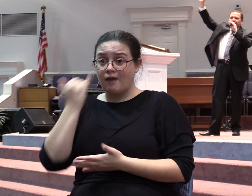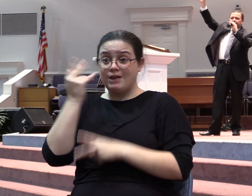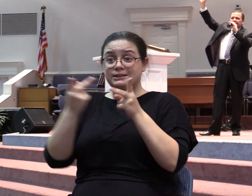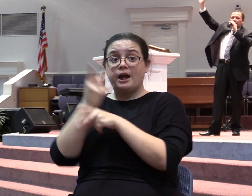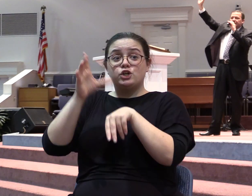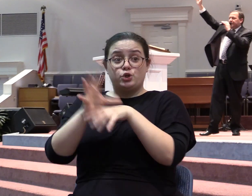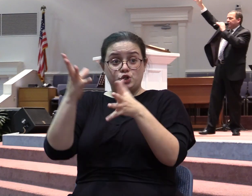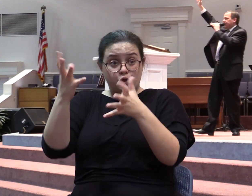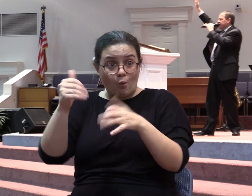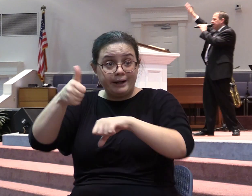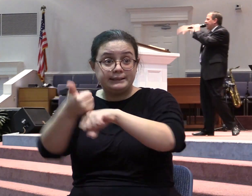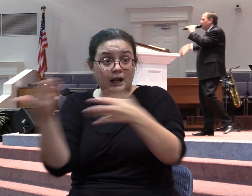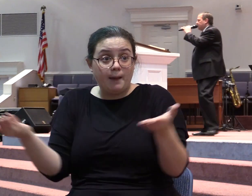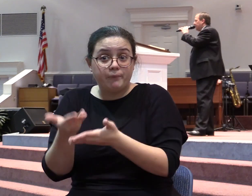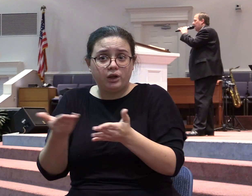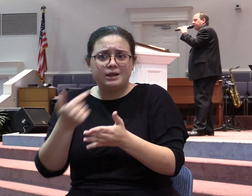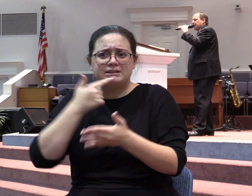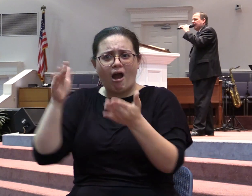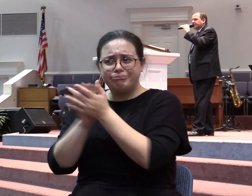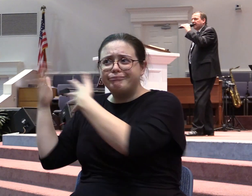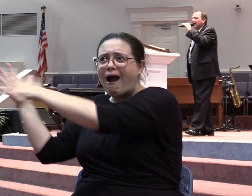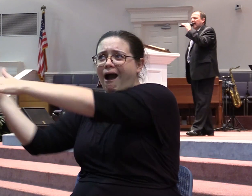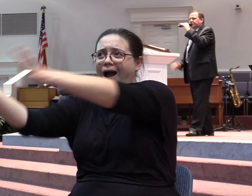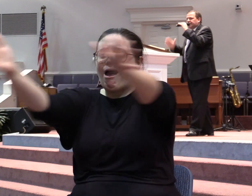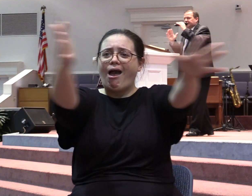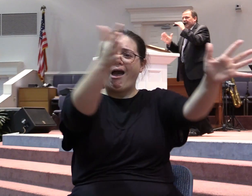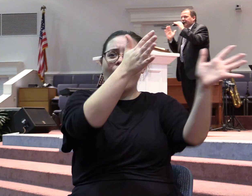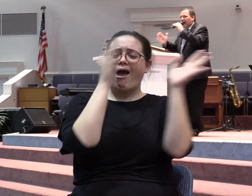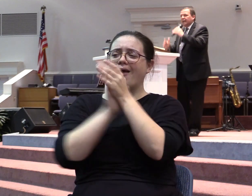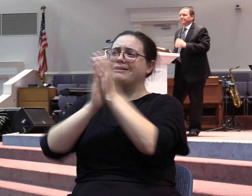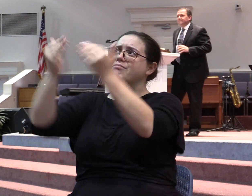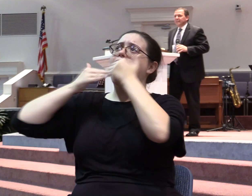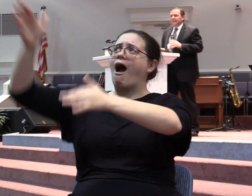you want me to help me build in this city, I want you to clap your hands up.